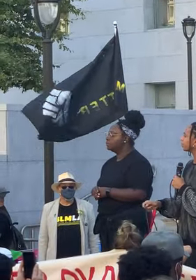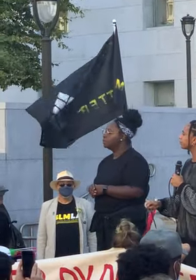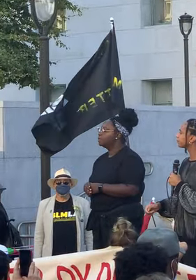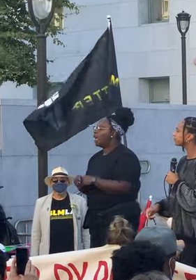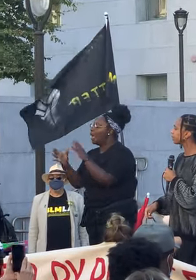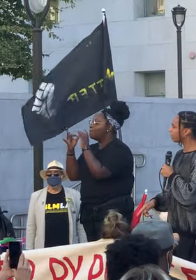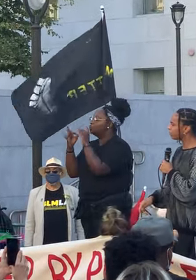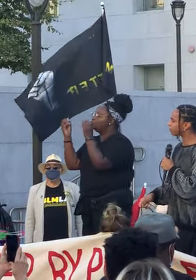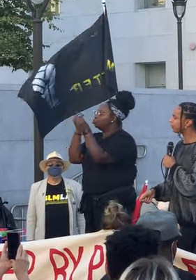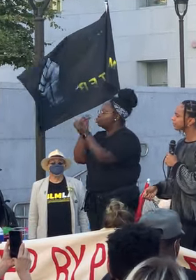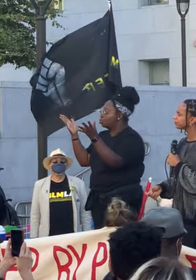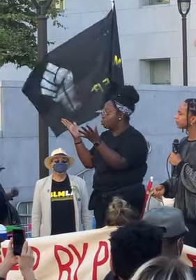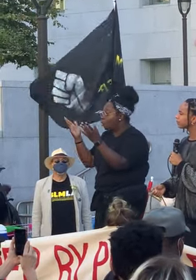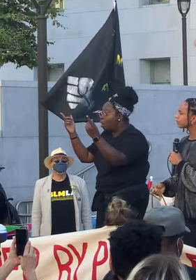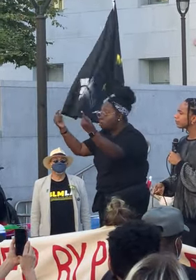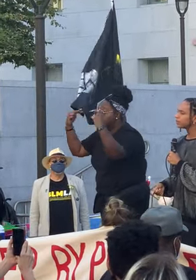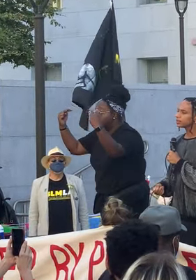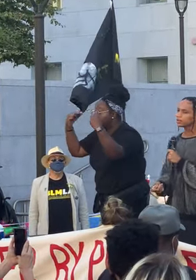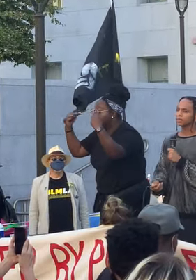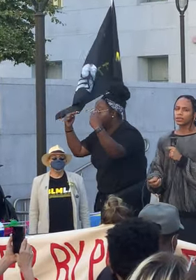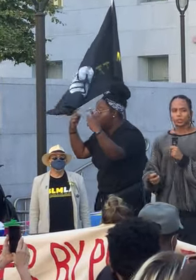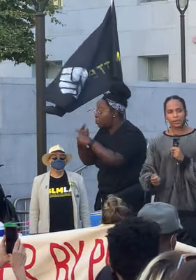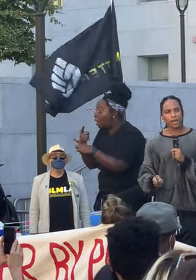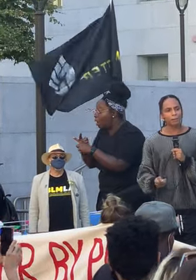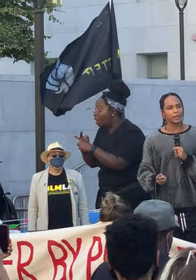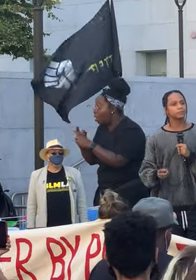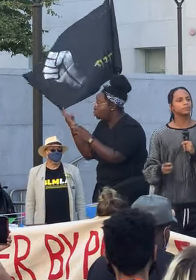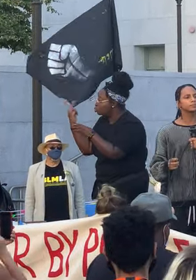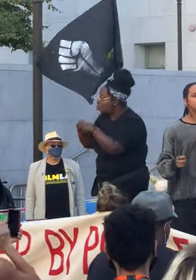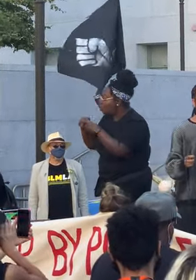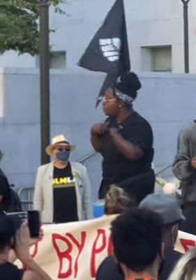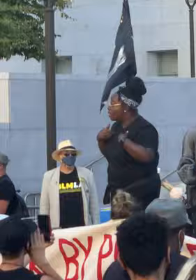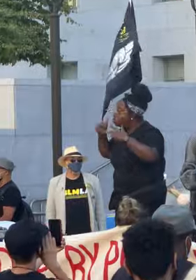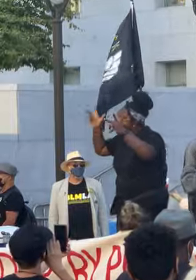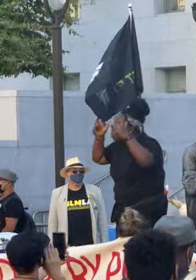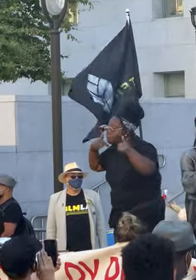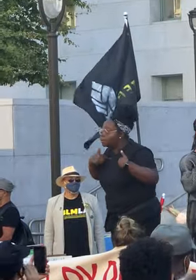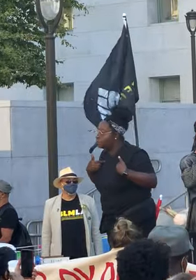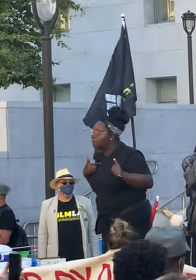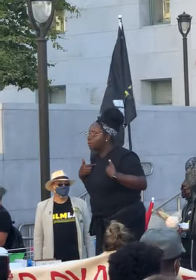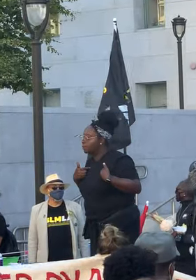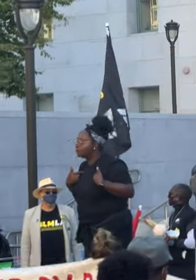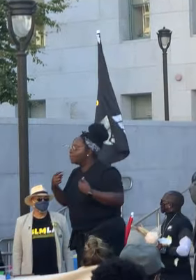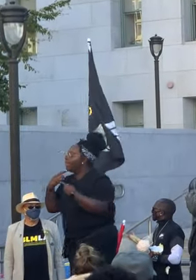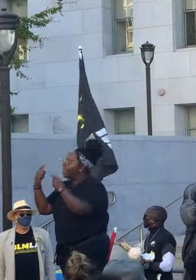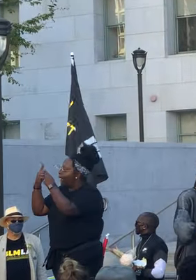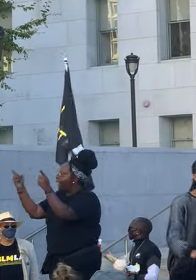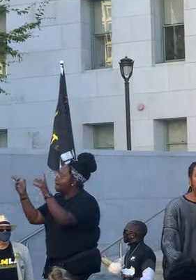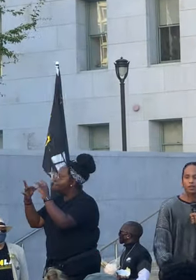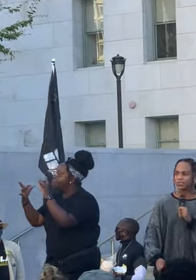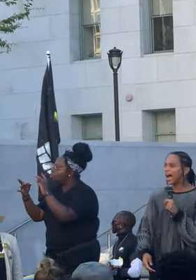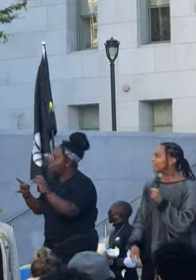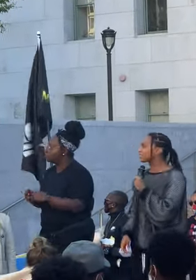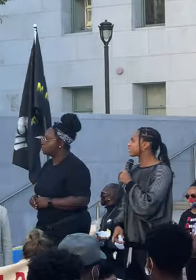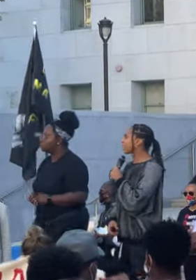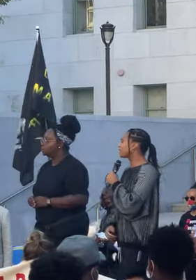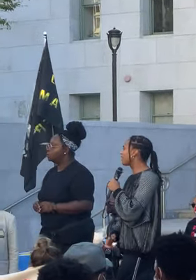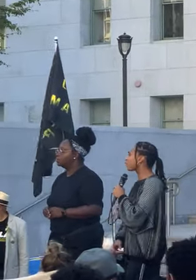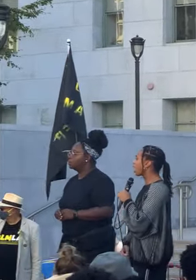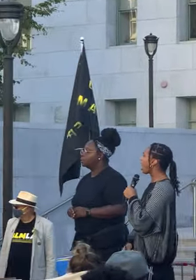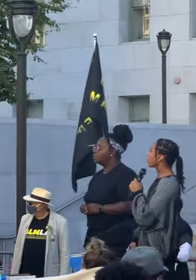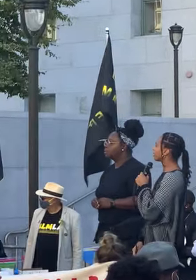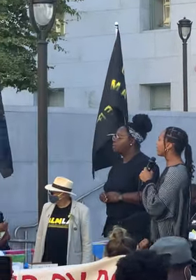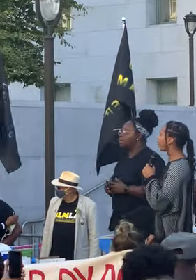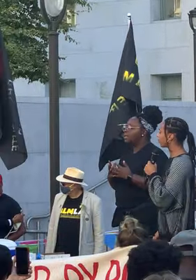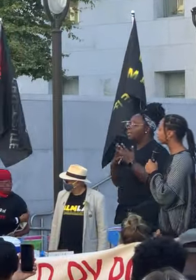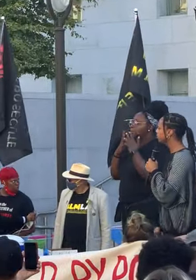I'll say this to you. Are you with me? Yes. Do you hear me? Yes. I'll say this to you. Sadness is something